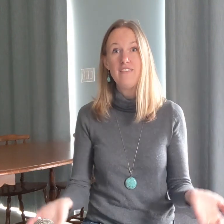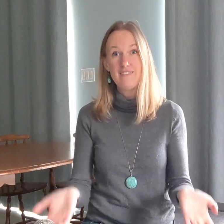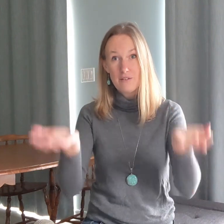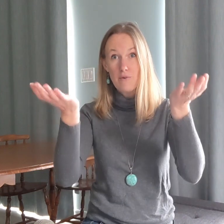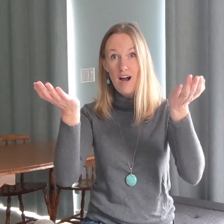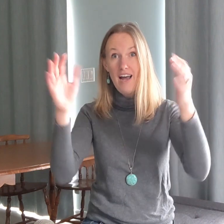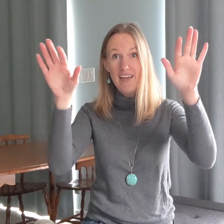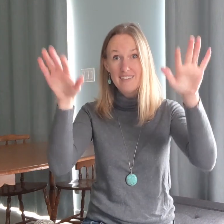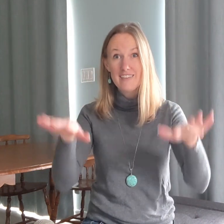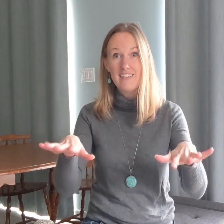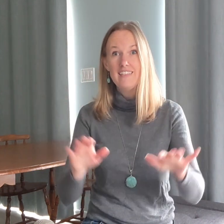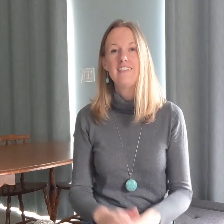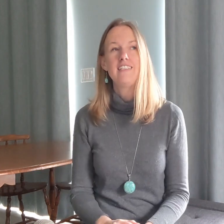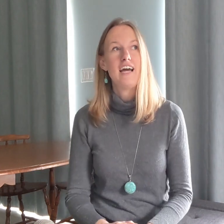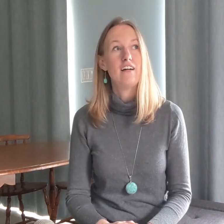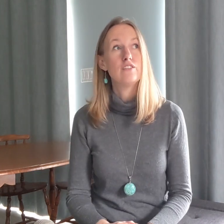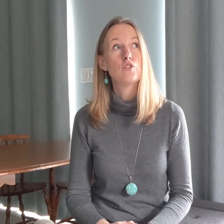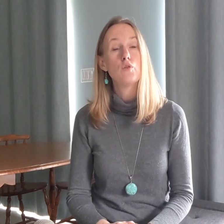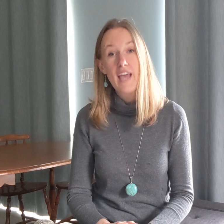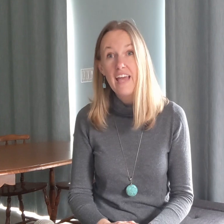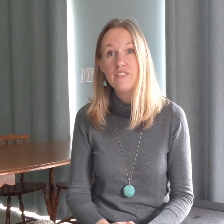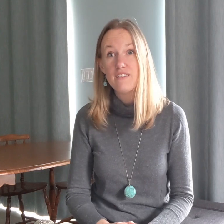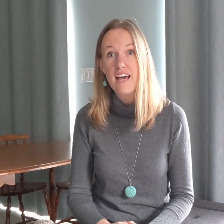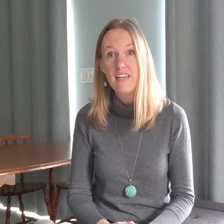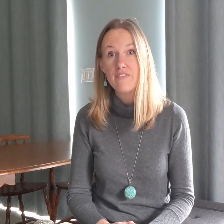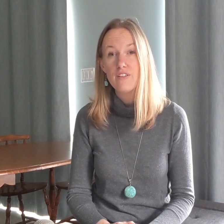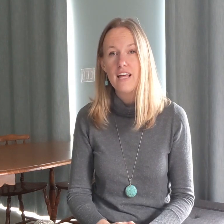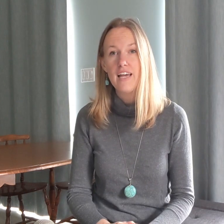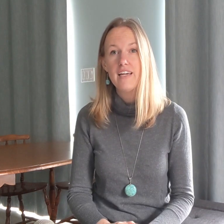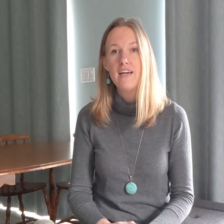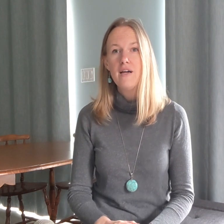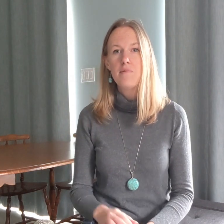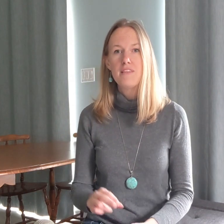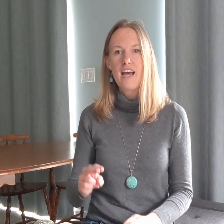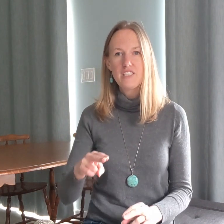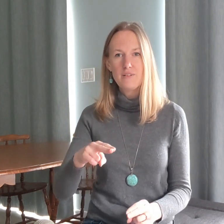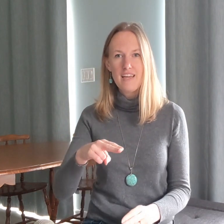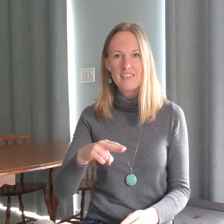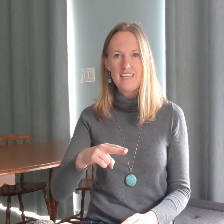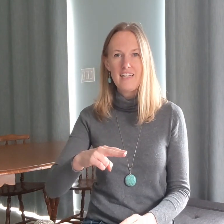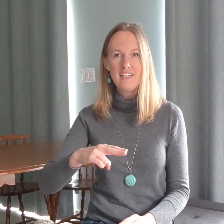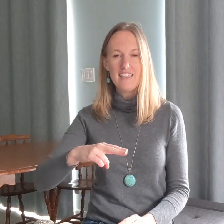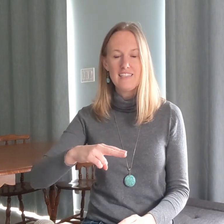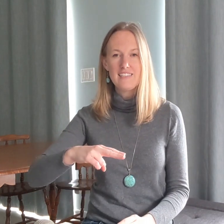rise sit down so you can do that if you'd like but the actual ASL is